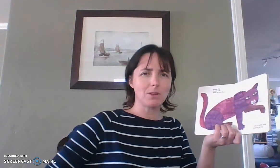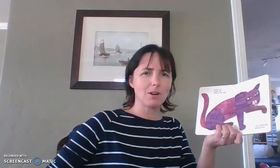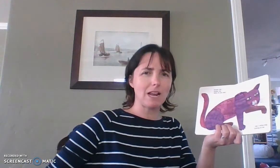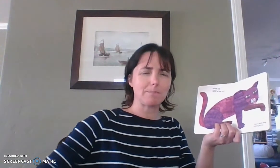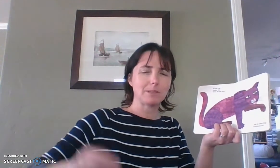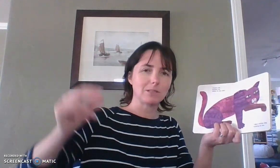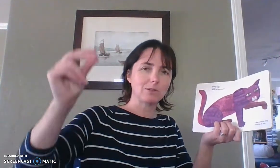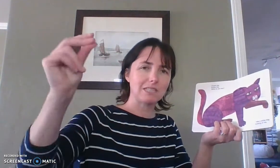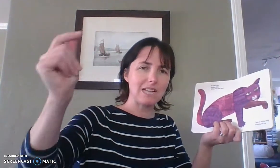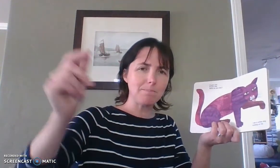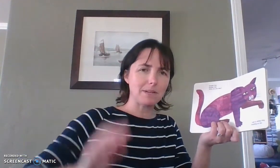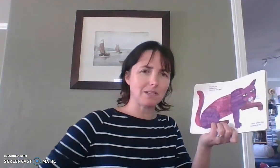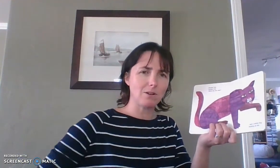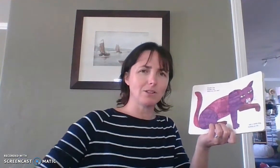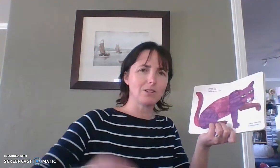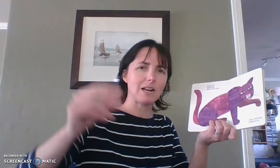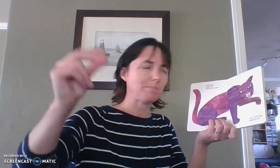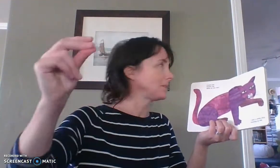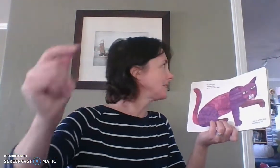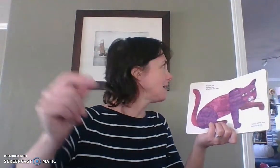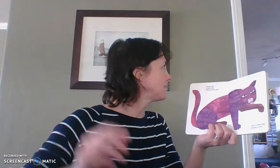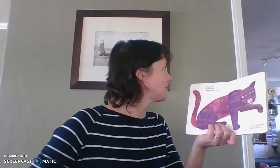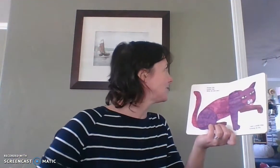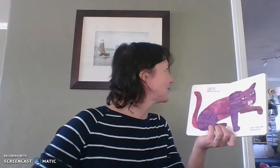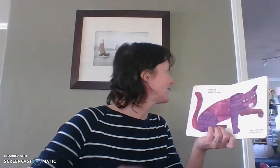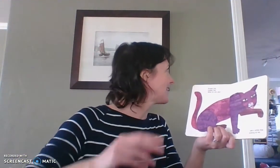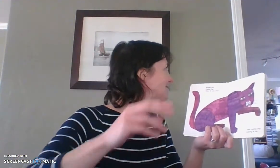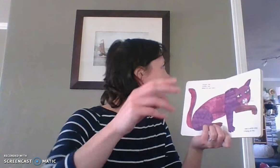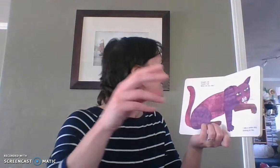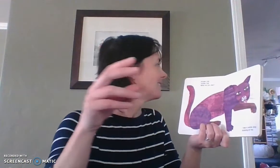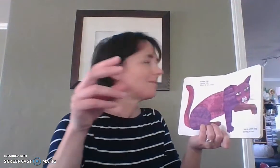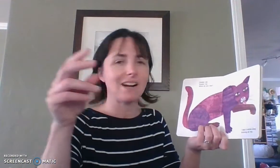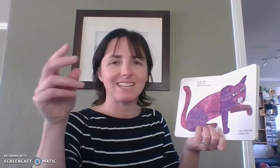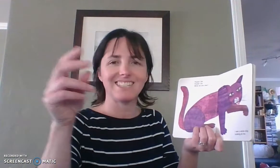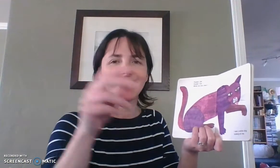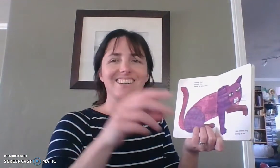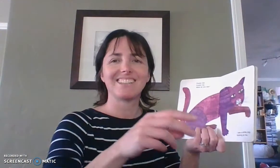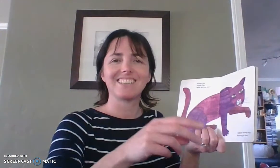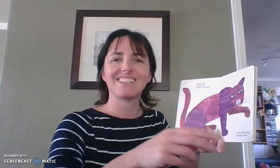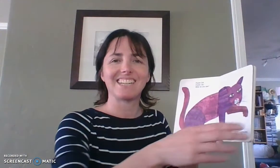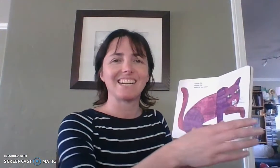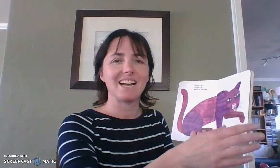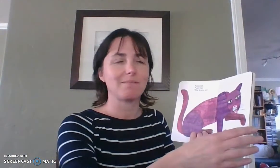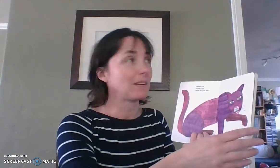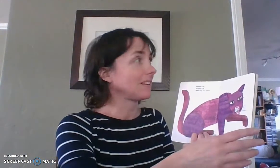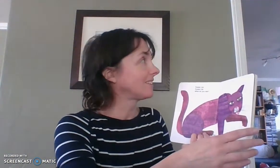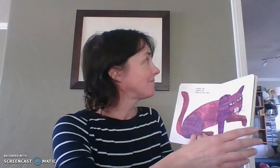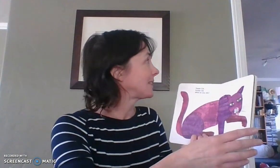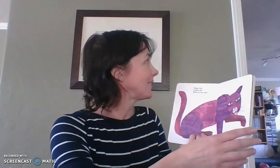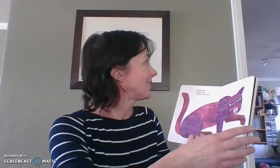on your lap. So snap and call on your lap. Snap and call on your lap. White dog looking at me. Look, my daughter